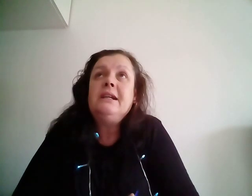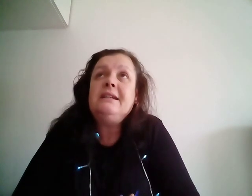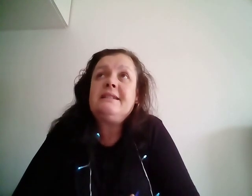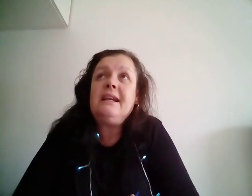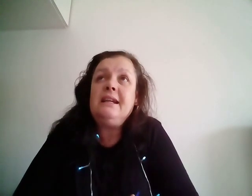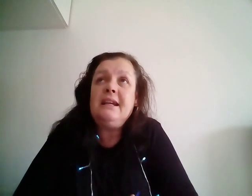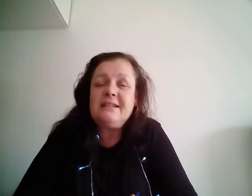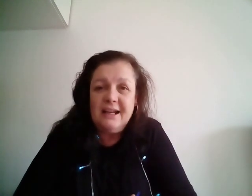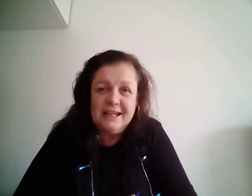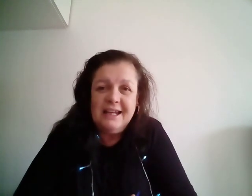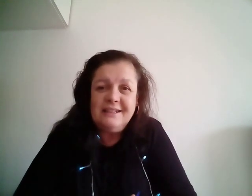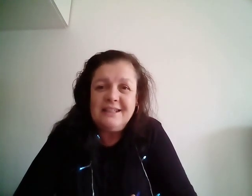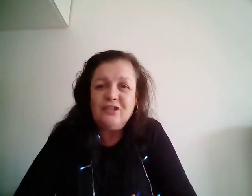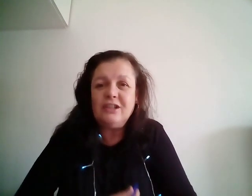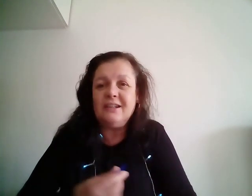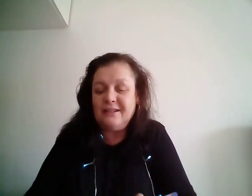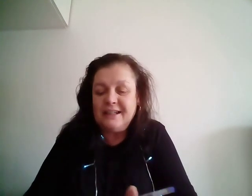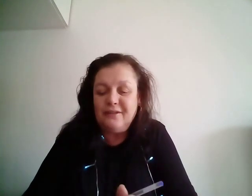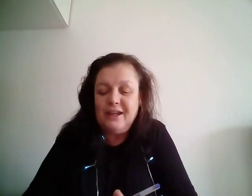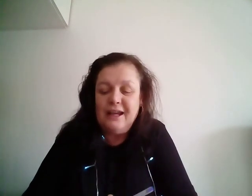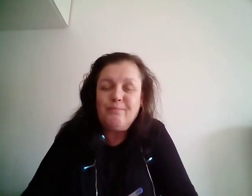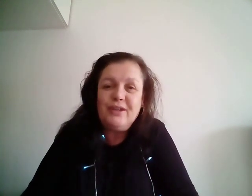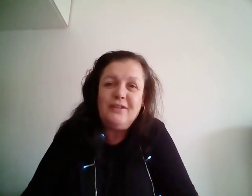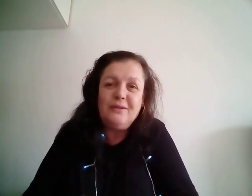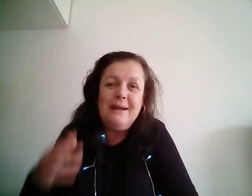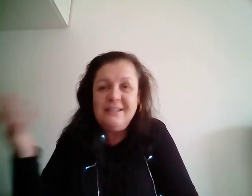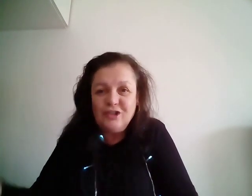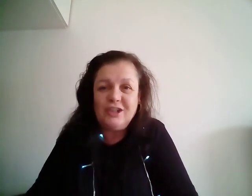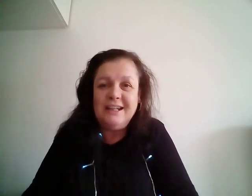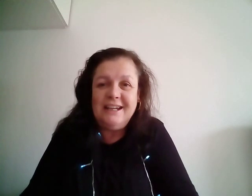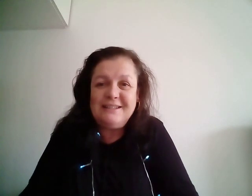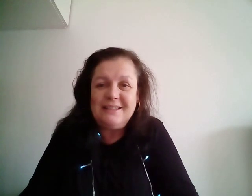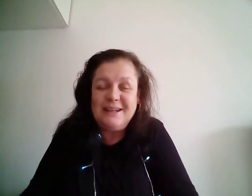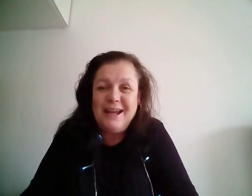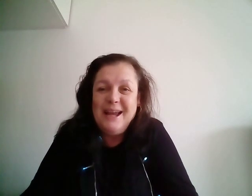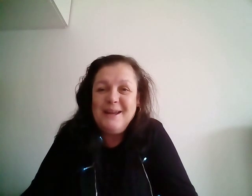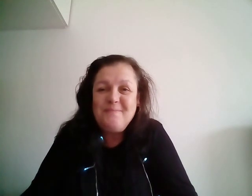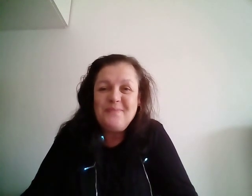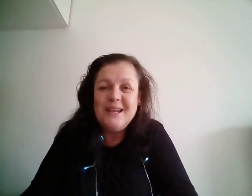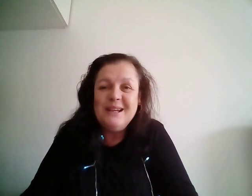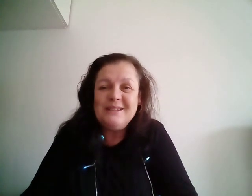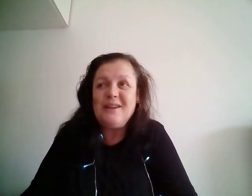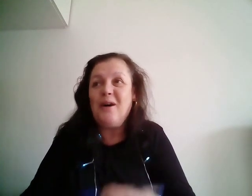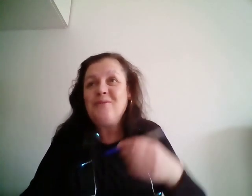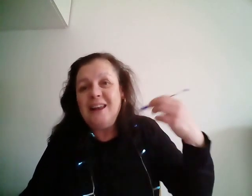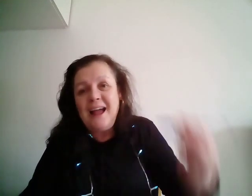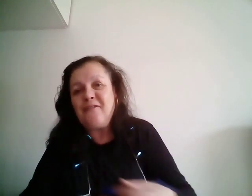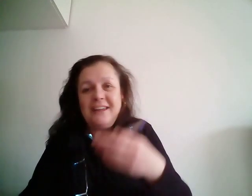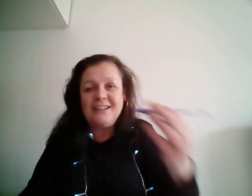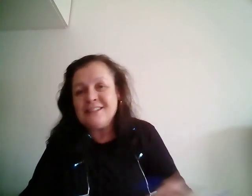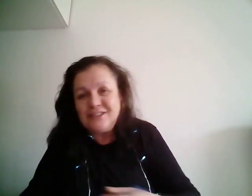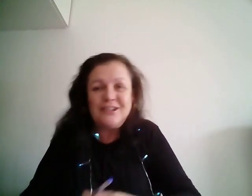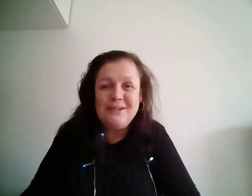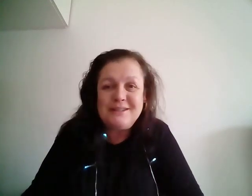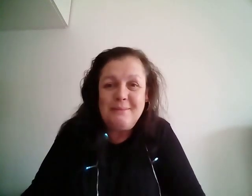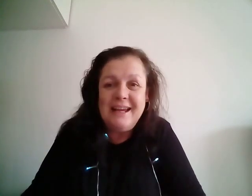you see, it's like he said, you know, like if you mention it, okay? So I'm not laughing because, you know what I mean,